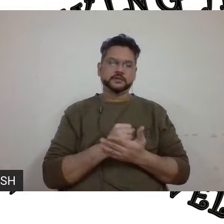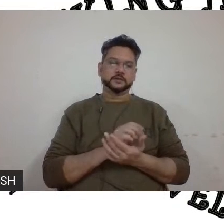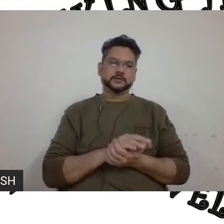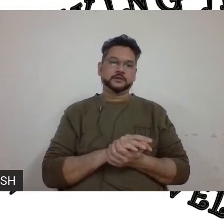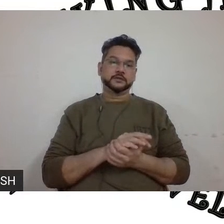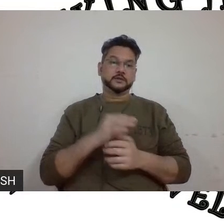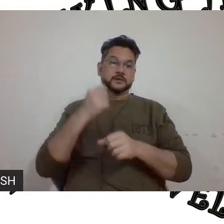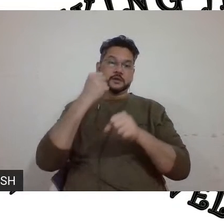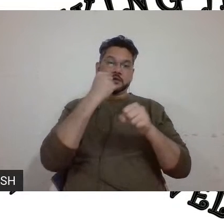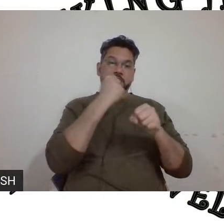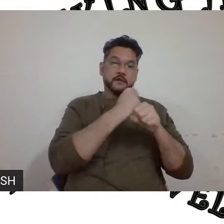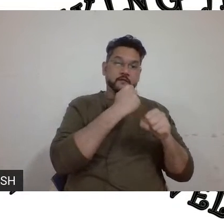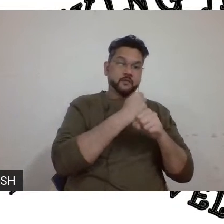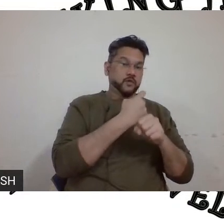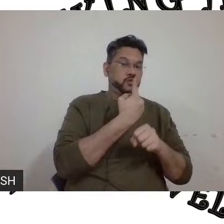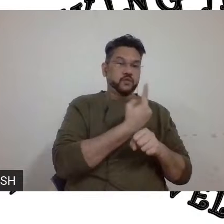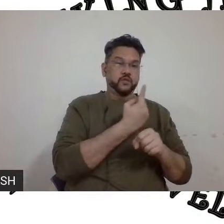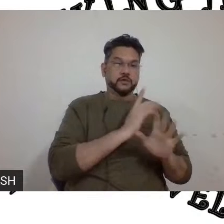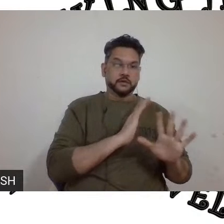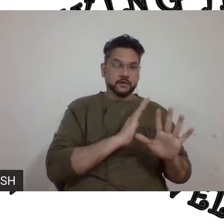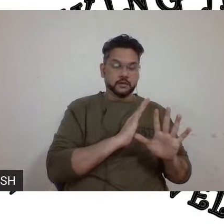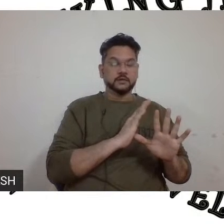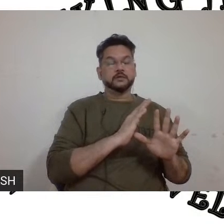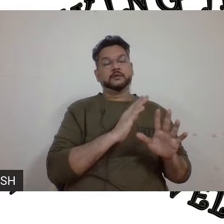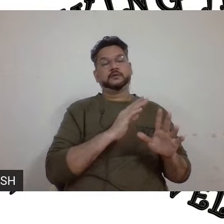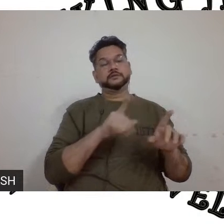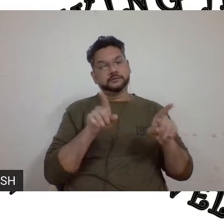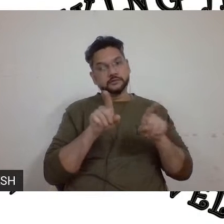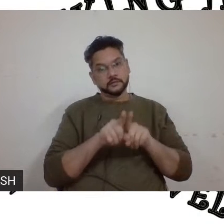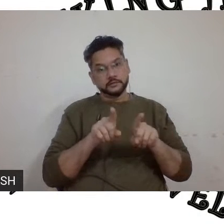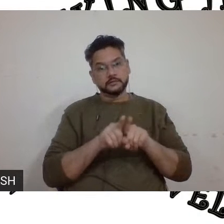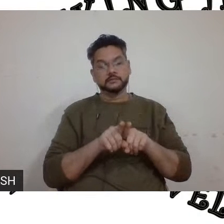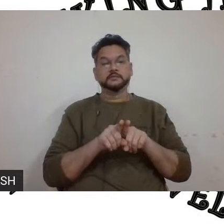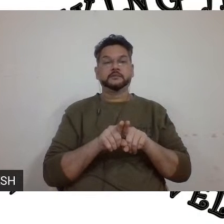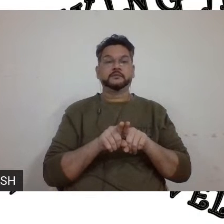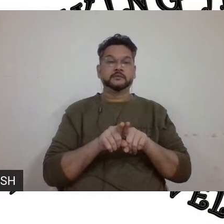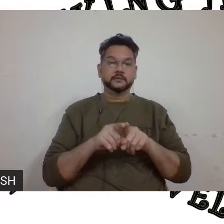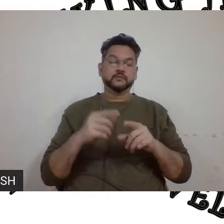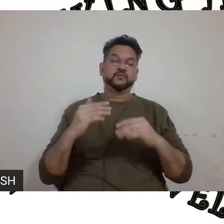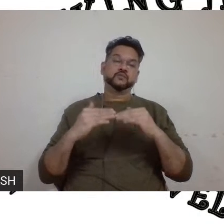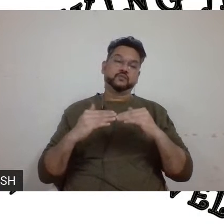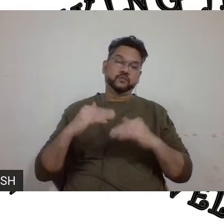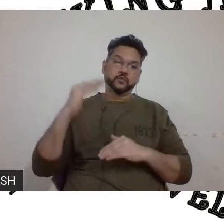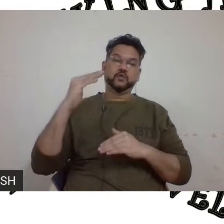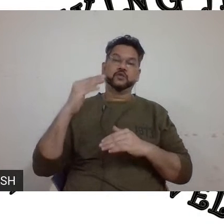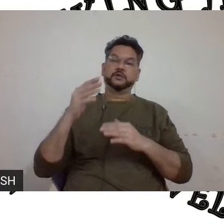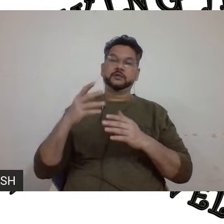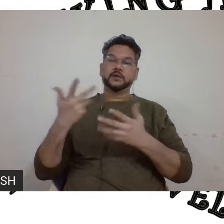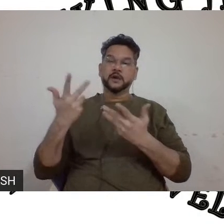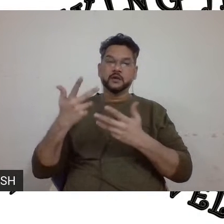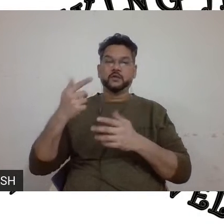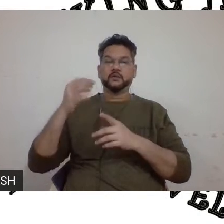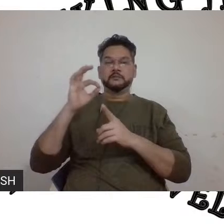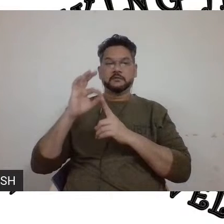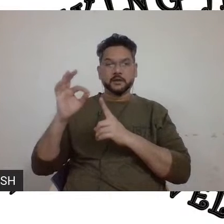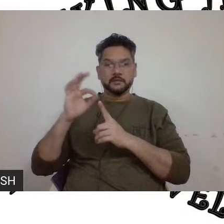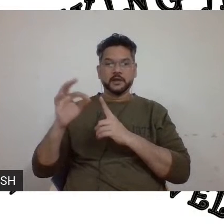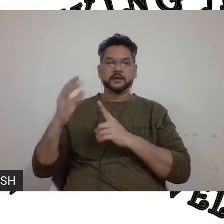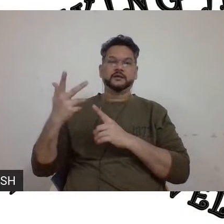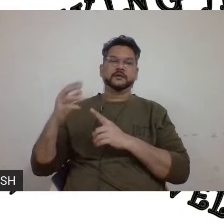government sector, but also we have to come with much and more opportunity in public and the private sectors.